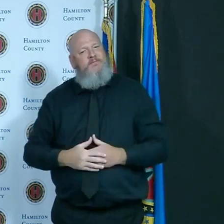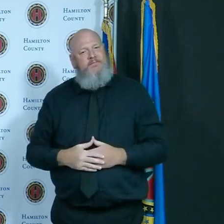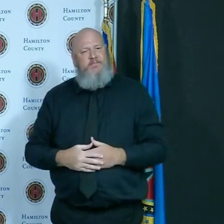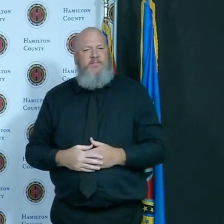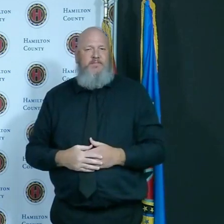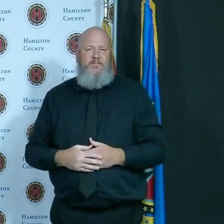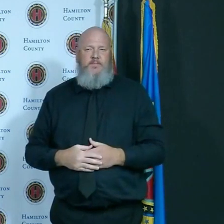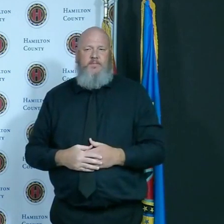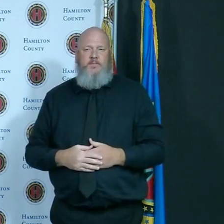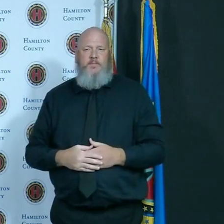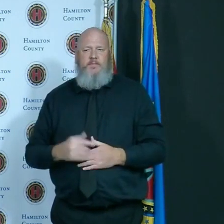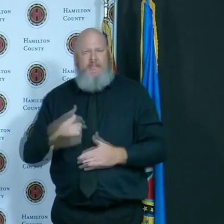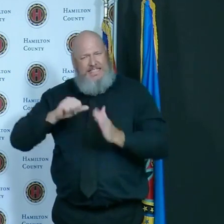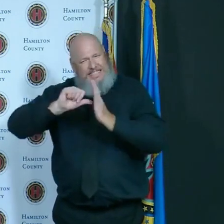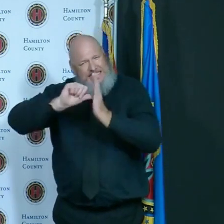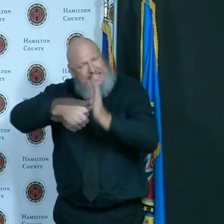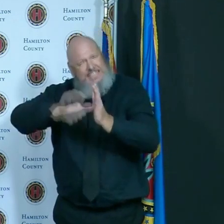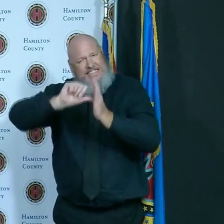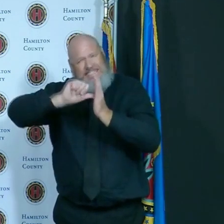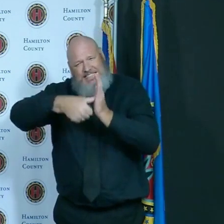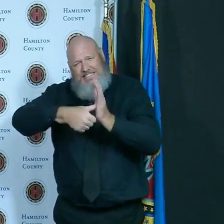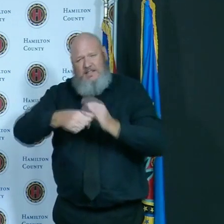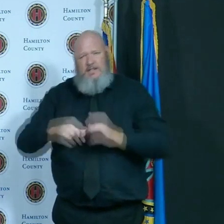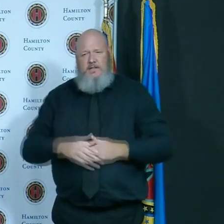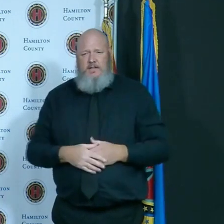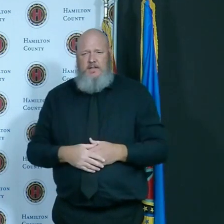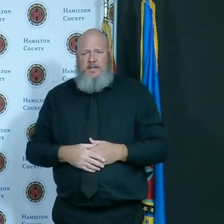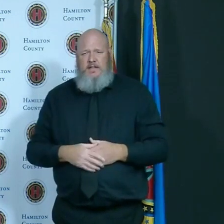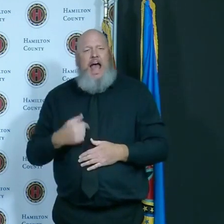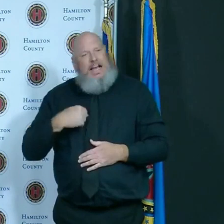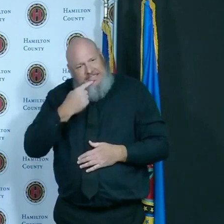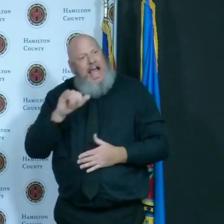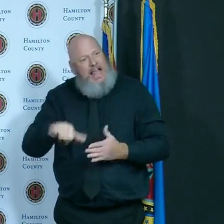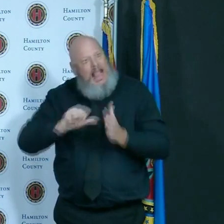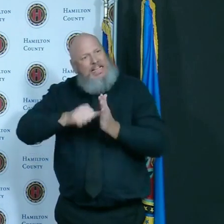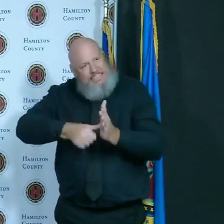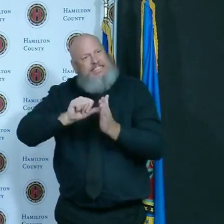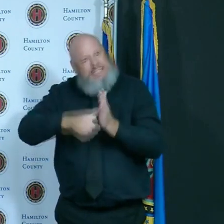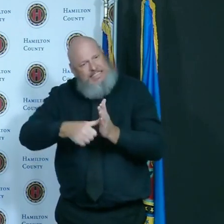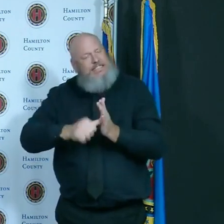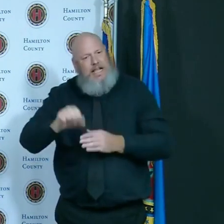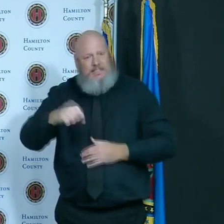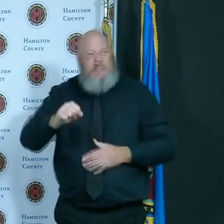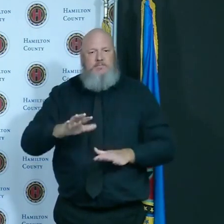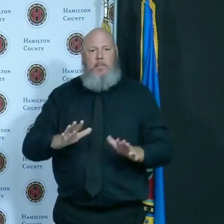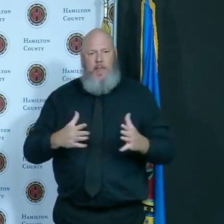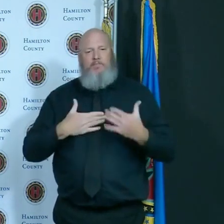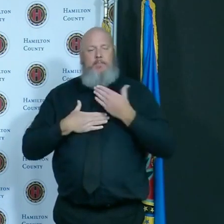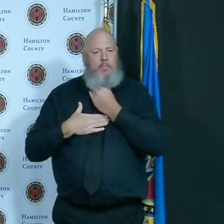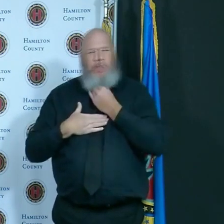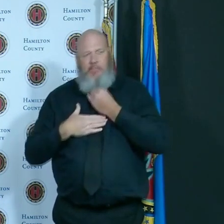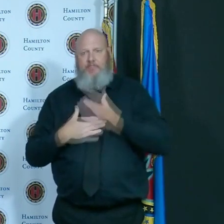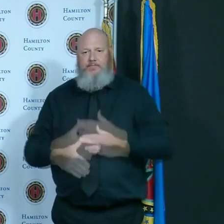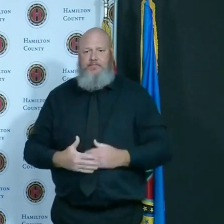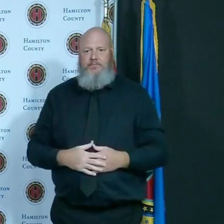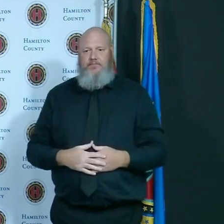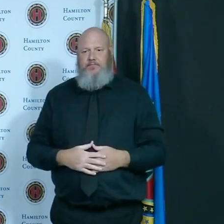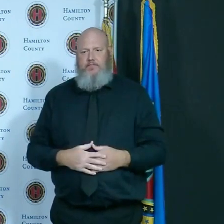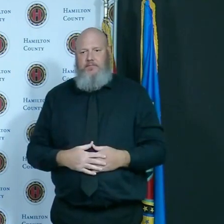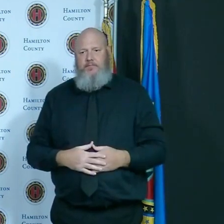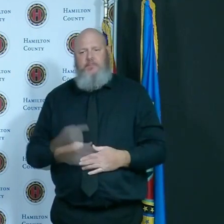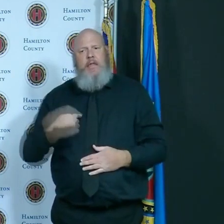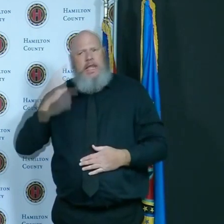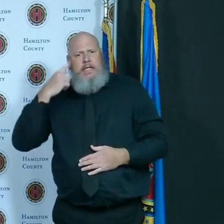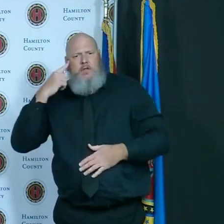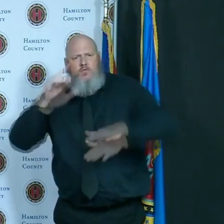emphasizing the site, because one of the challenges that we are hearing across our country is